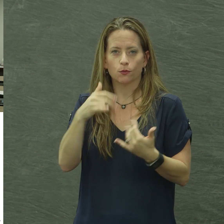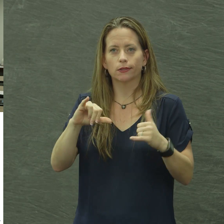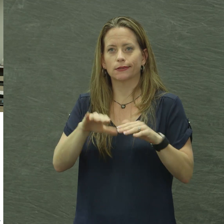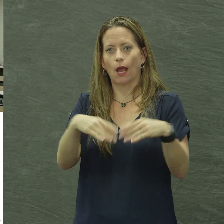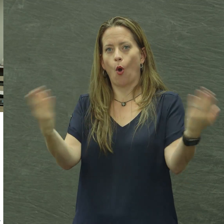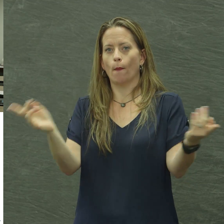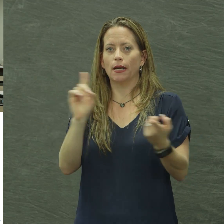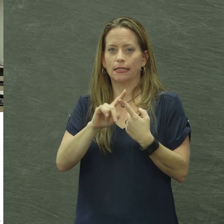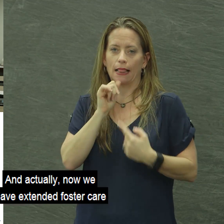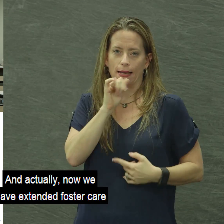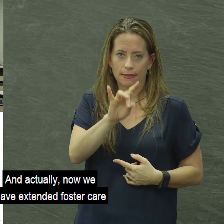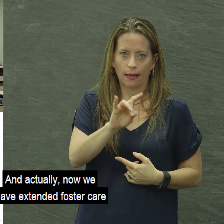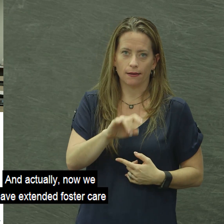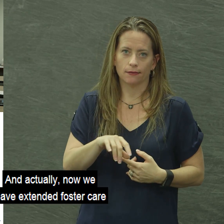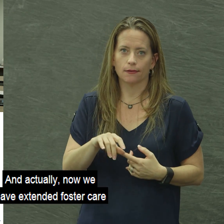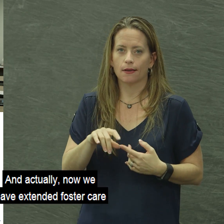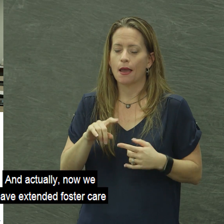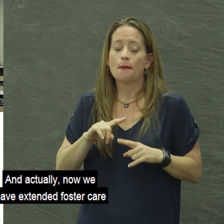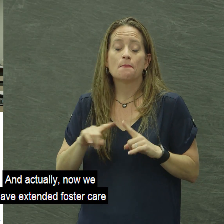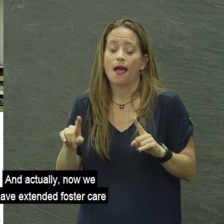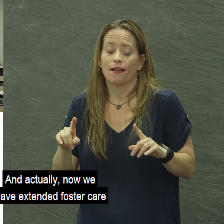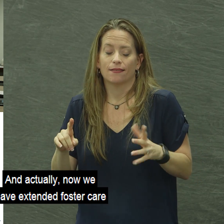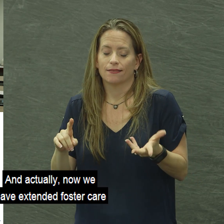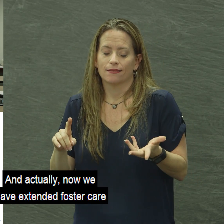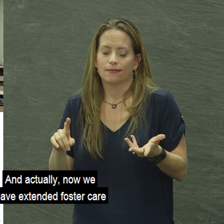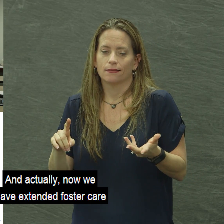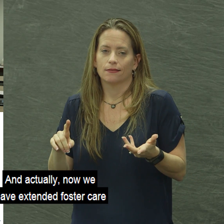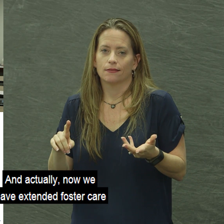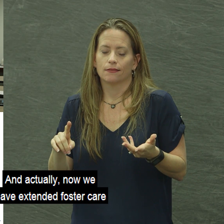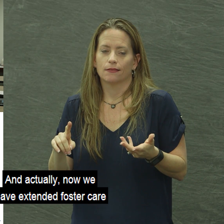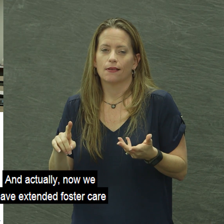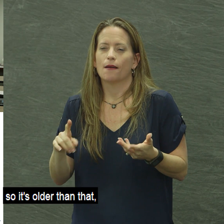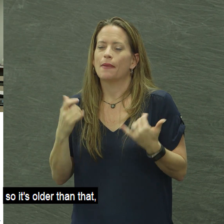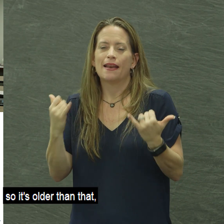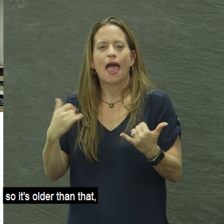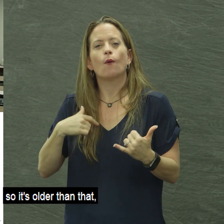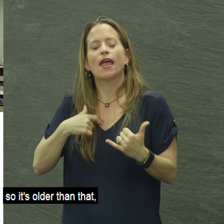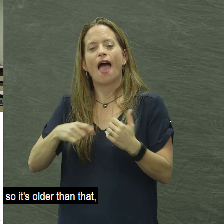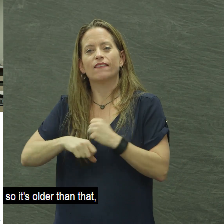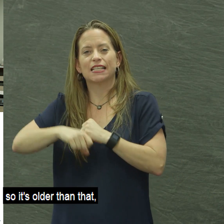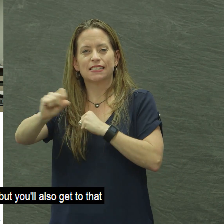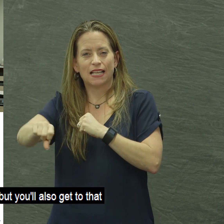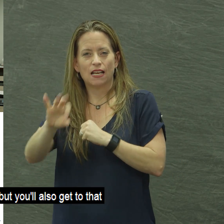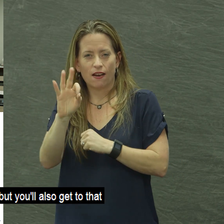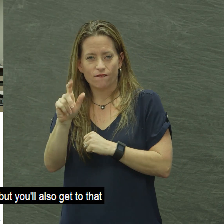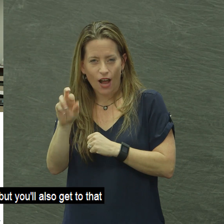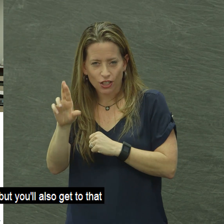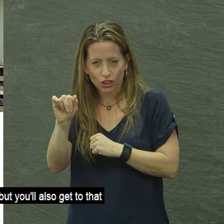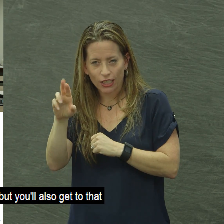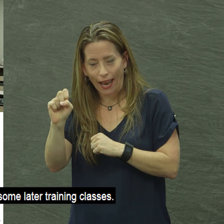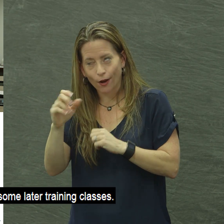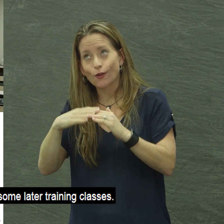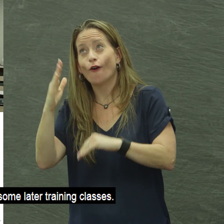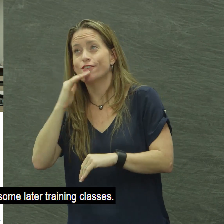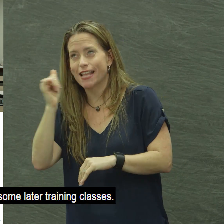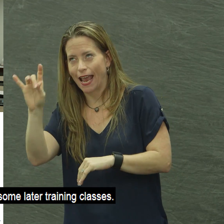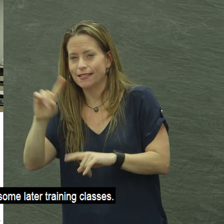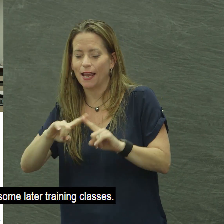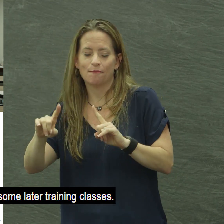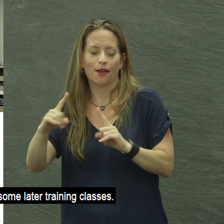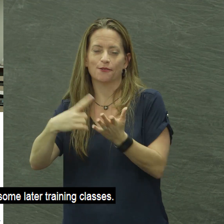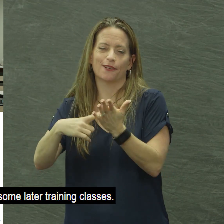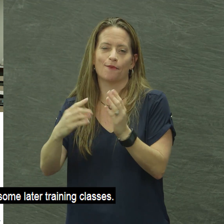18. And actually now we have extended foster care, so it's older than that, but you'll also get to that in some